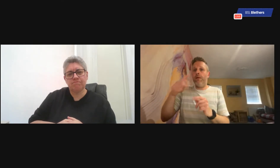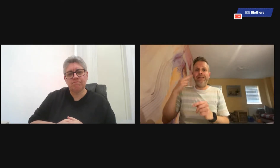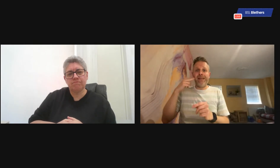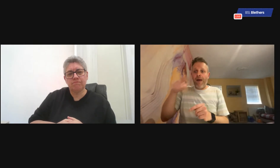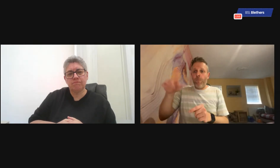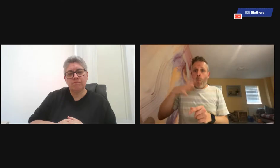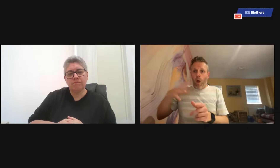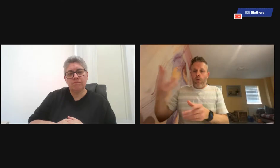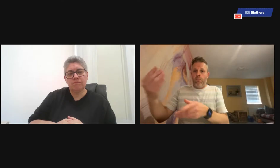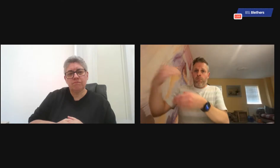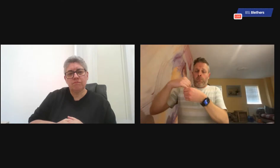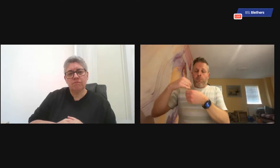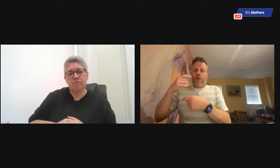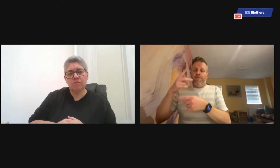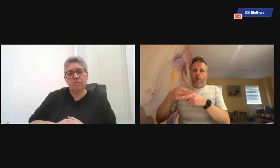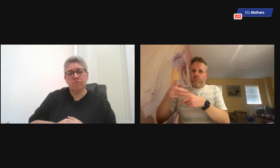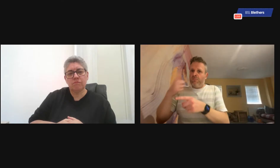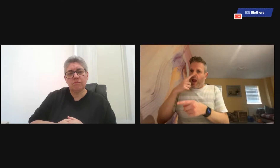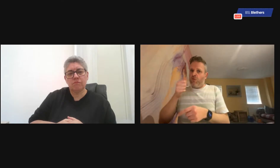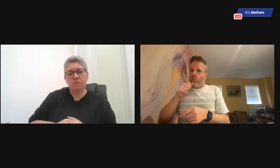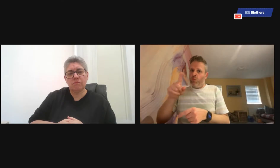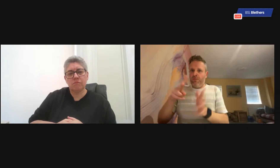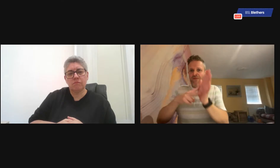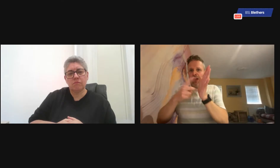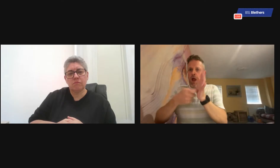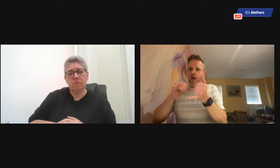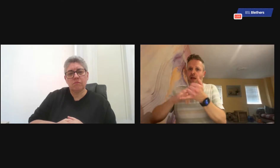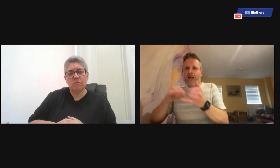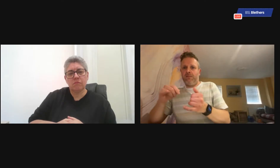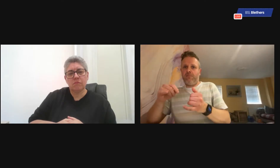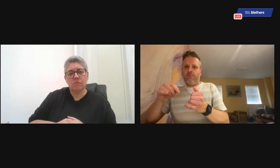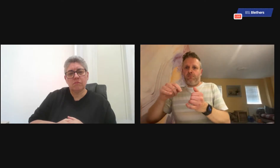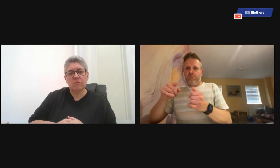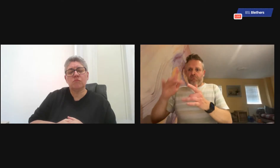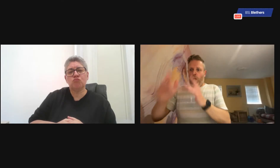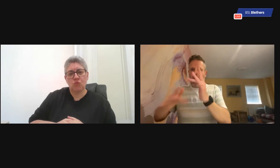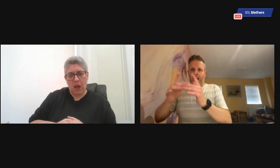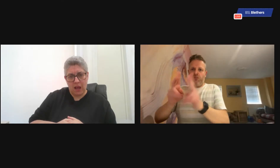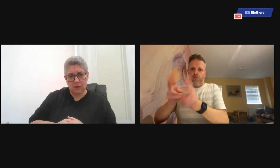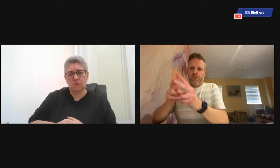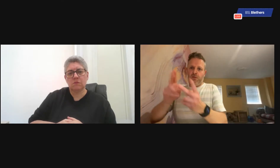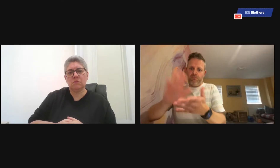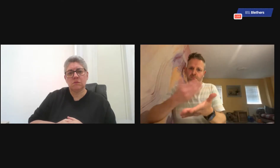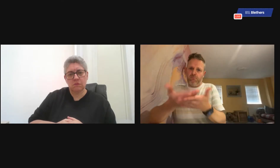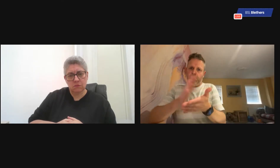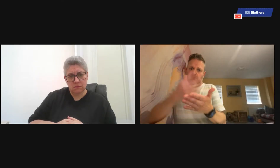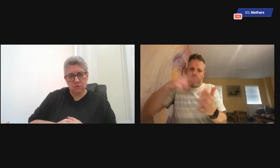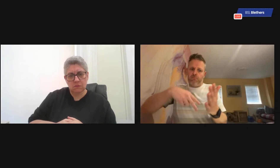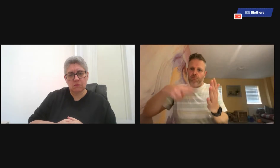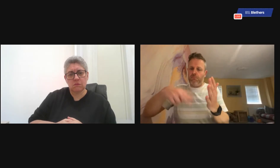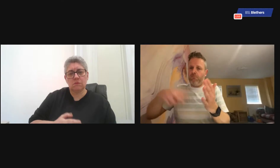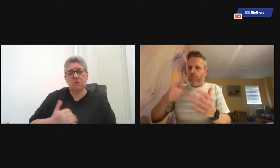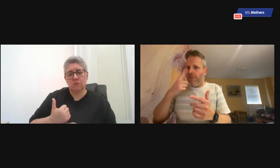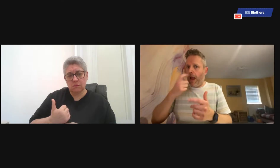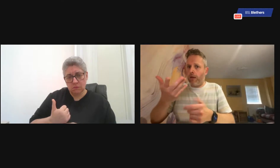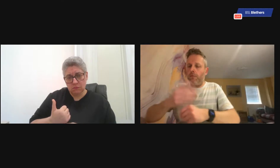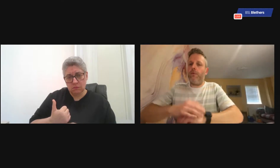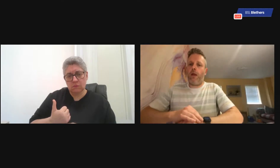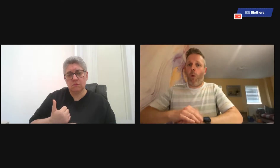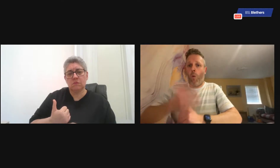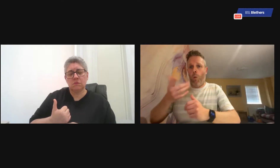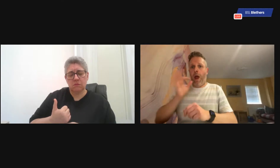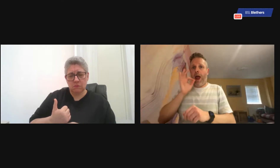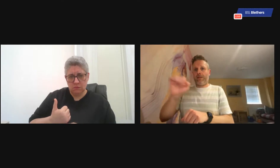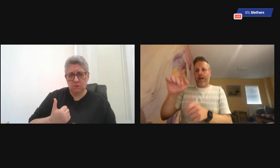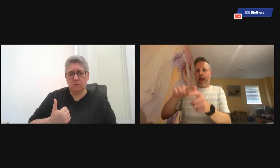as a second language? Do you get an interpreter provided for that? Well, I guess I was lucky, I was able to read all the information. I think